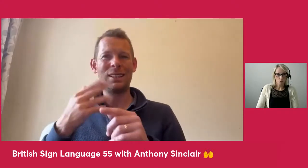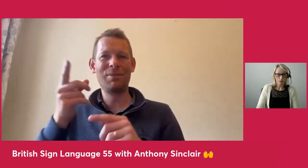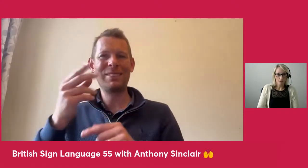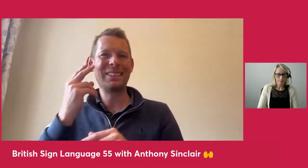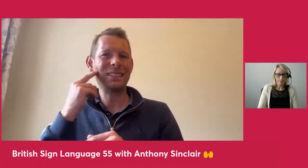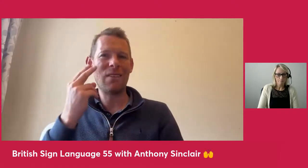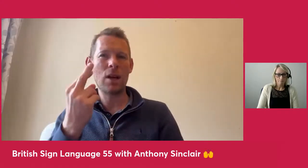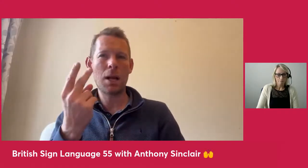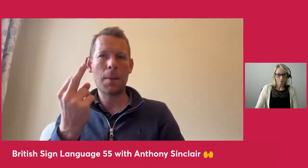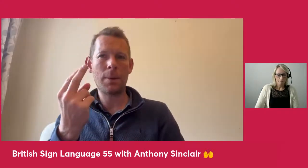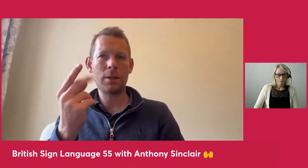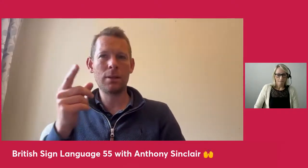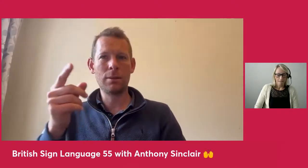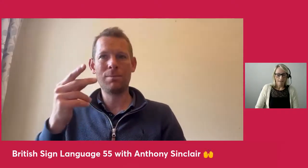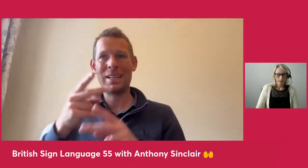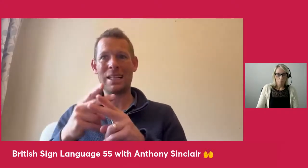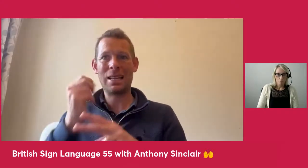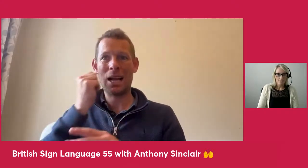to do with that.